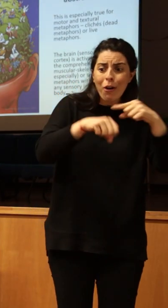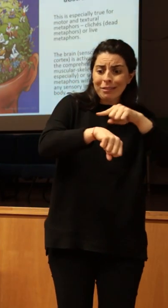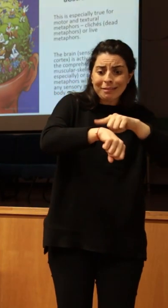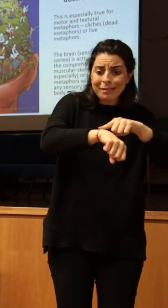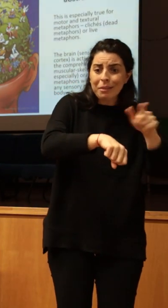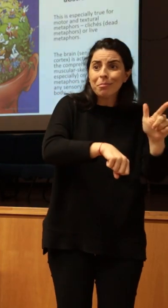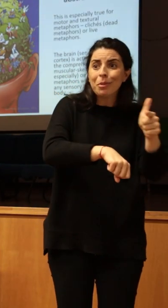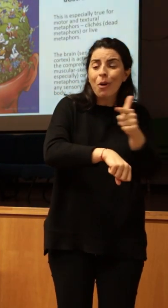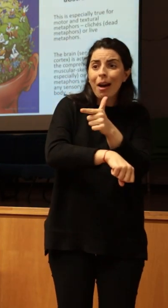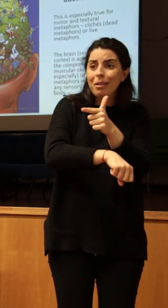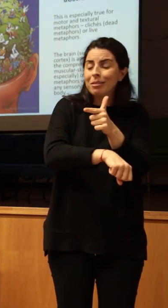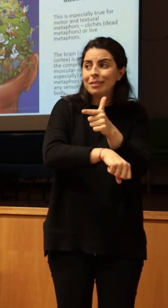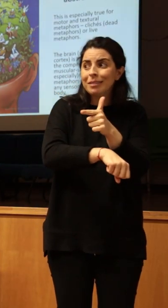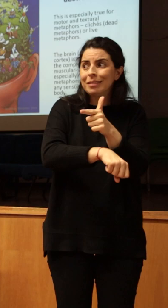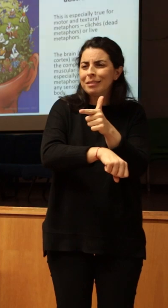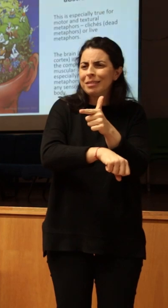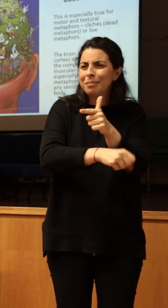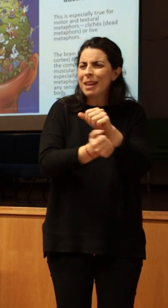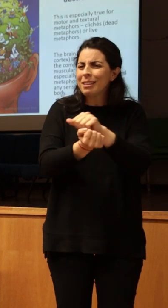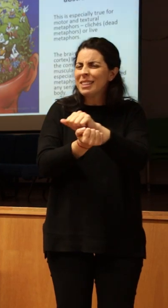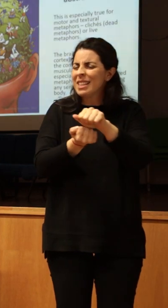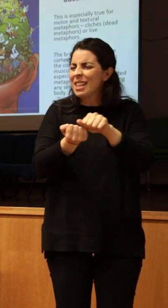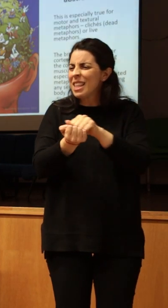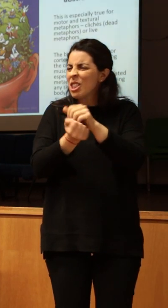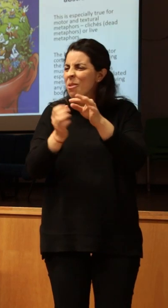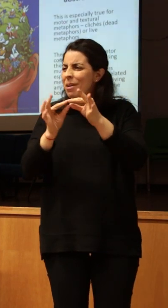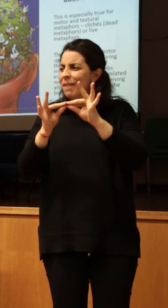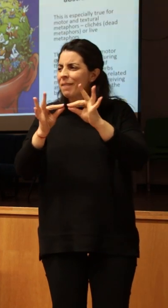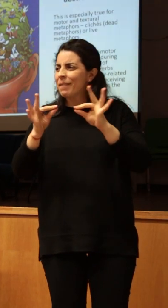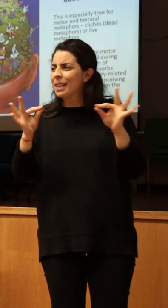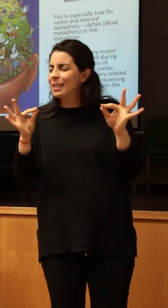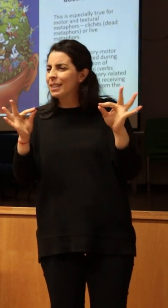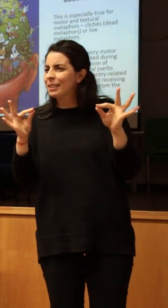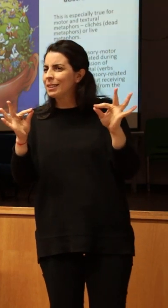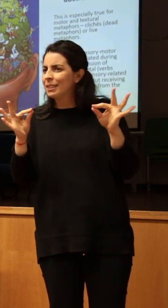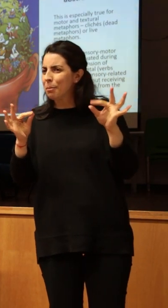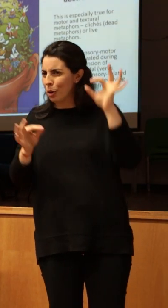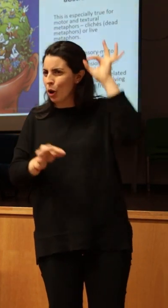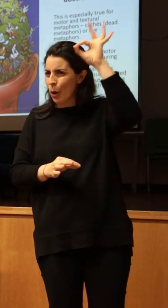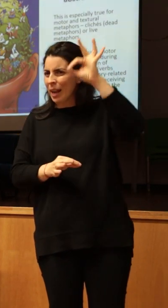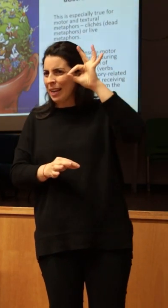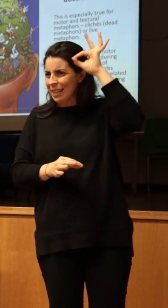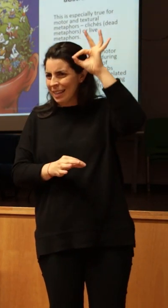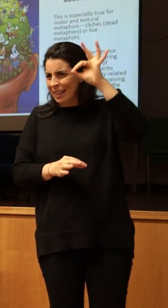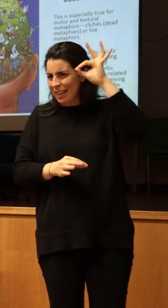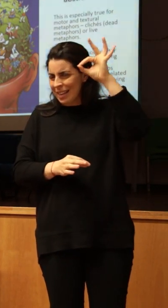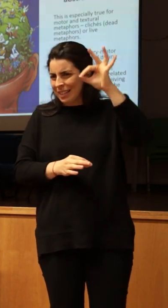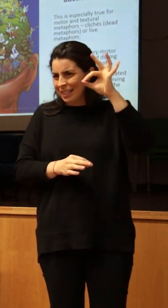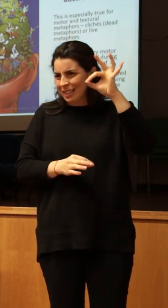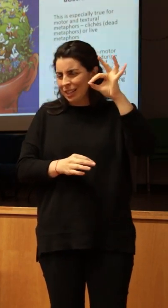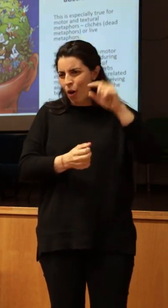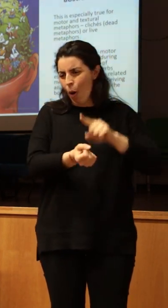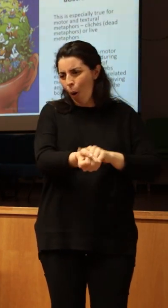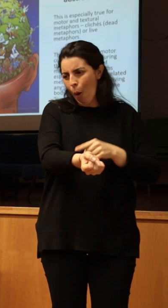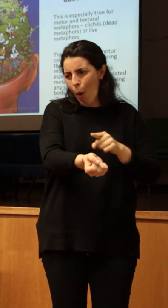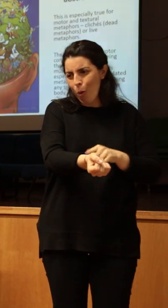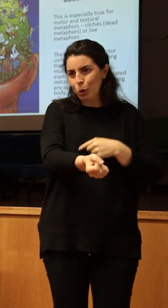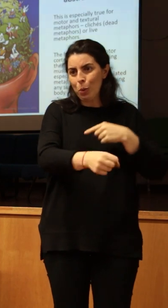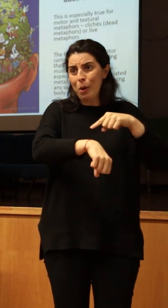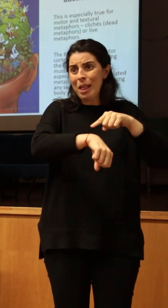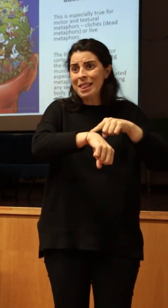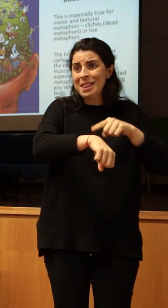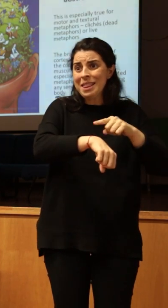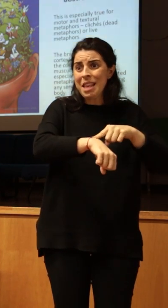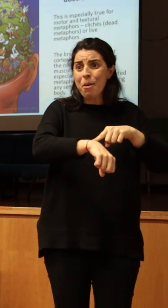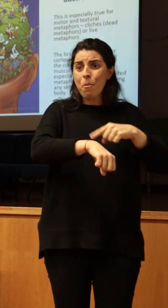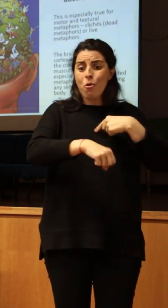in Uruguay. I know no. The Americans always running out of time. Pero en inglés se dice, ¿no? Oh, that's terrible. Everybody me estoy quedando sin tiempo, estoy corriendo sin